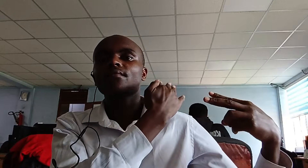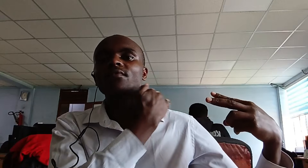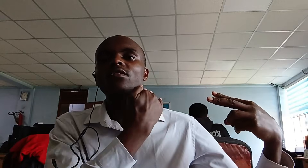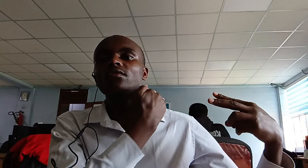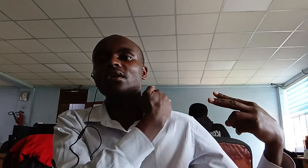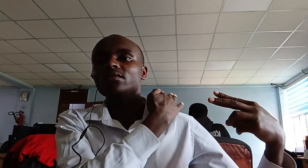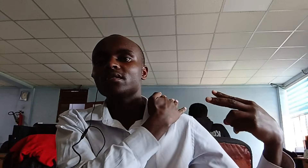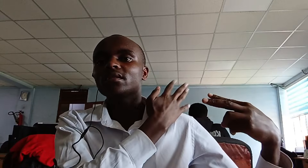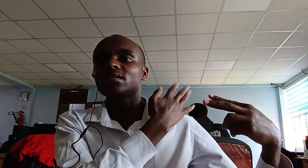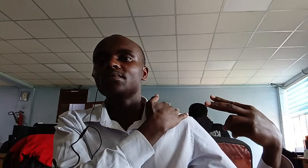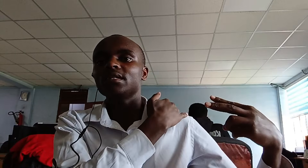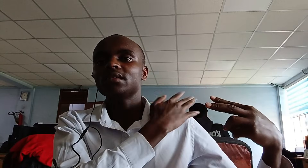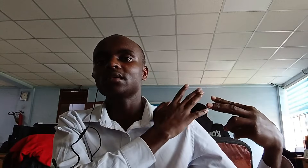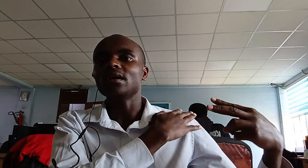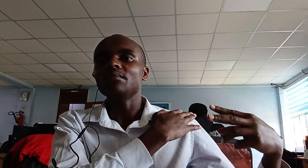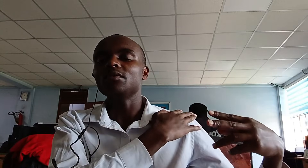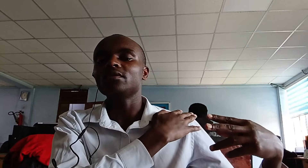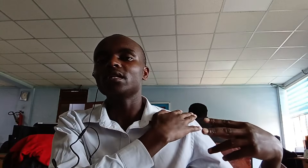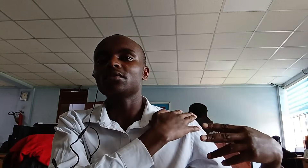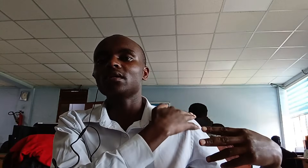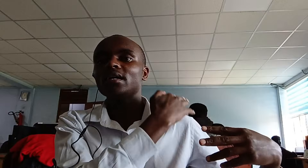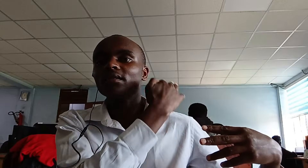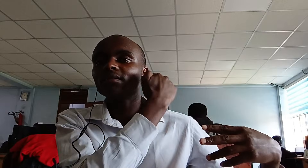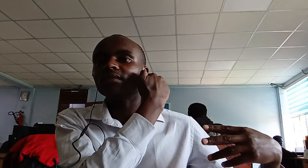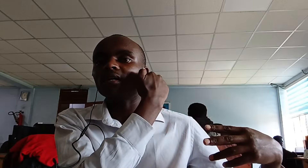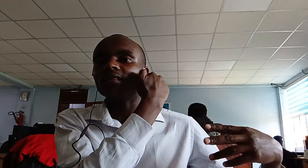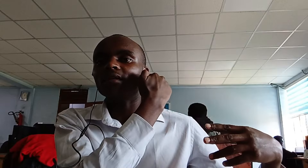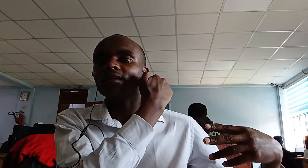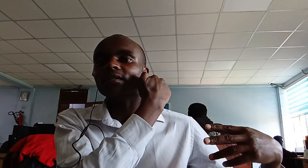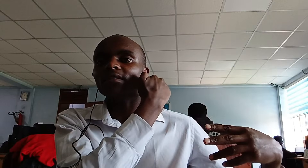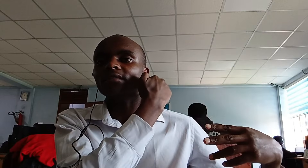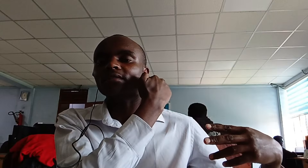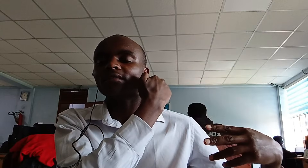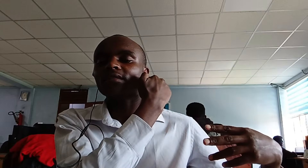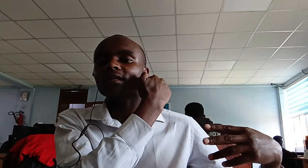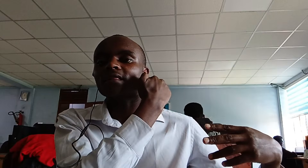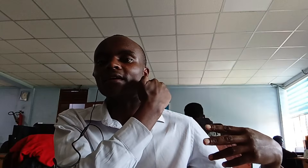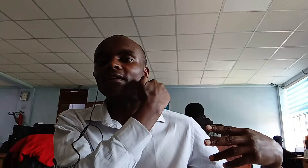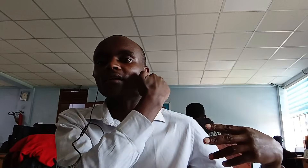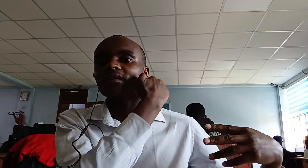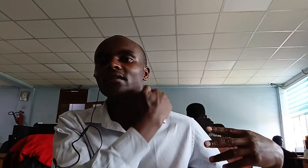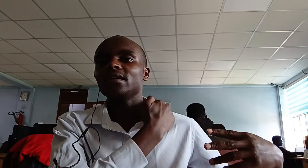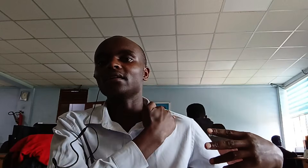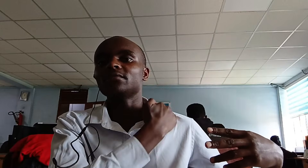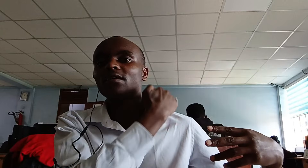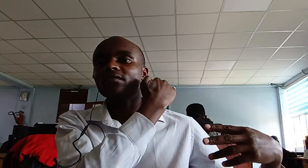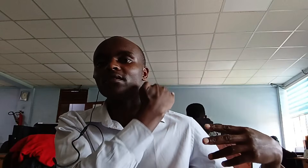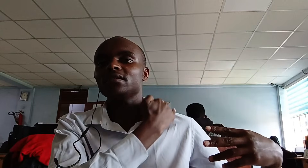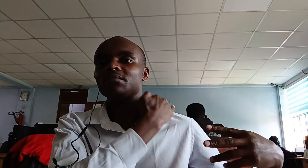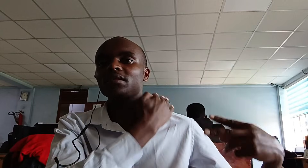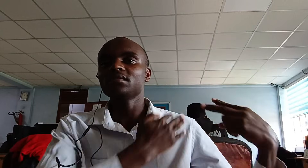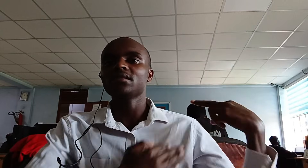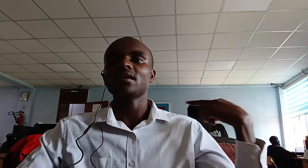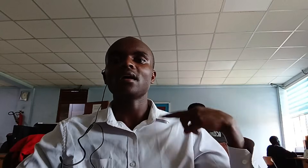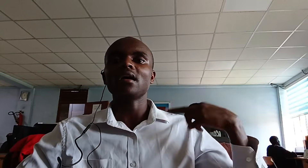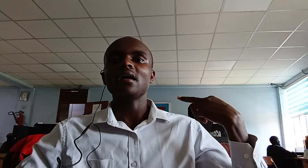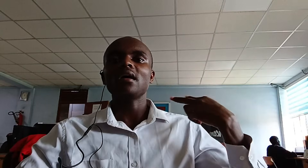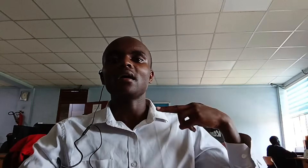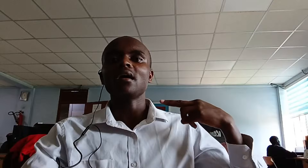We are using this space between the shoulder and the head. Yeah, we are using this space.